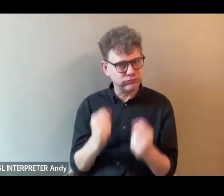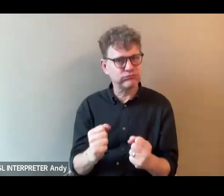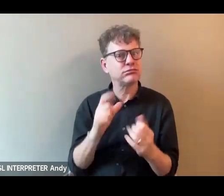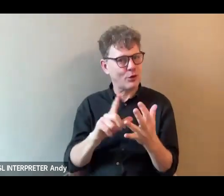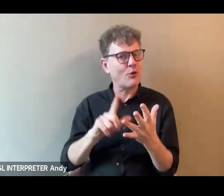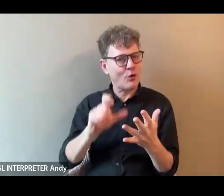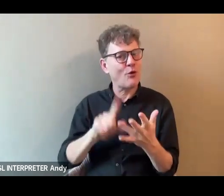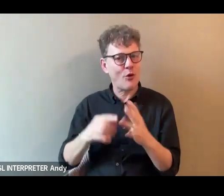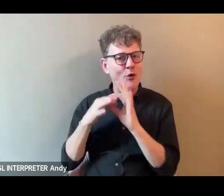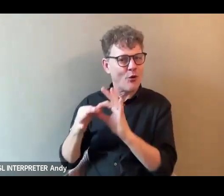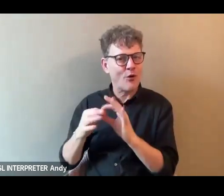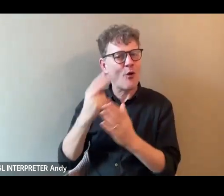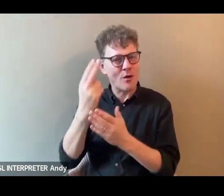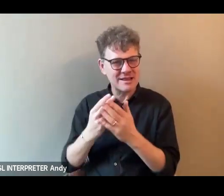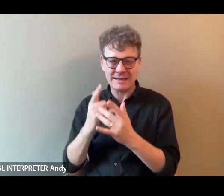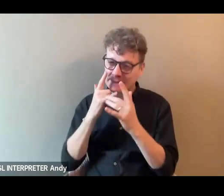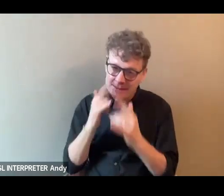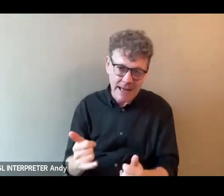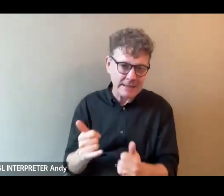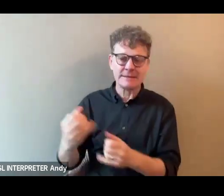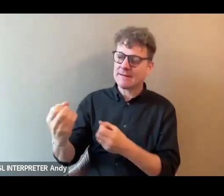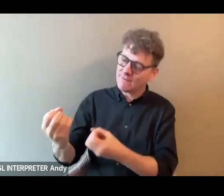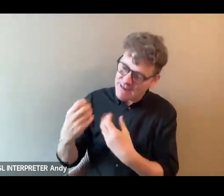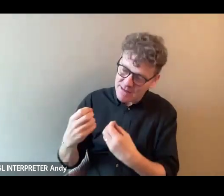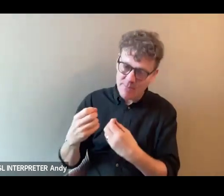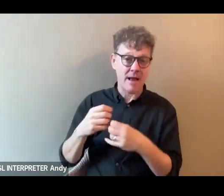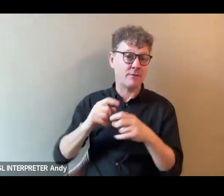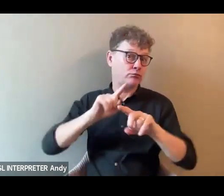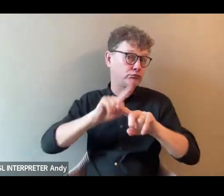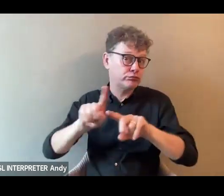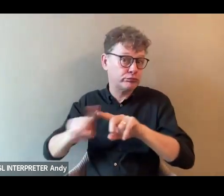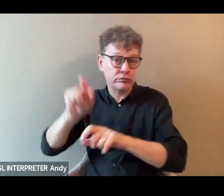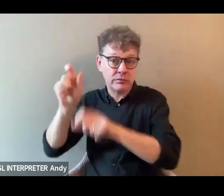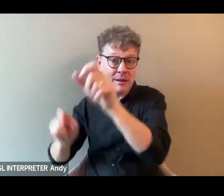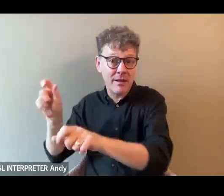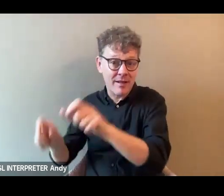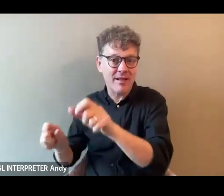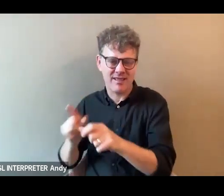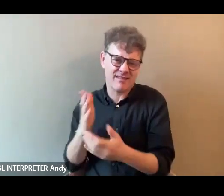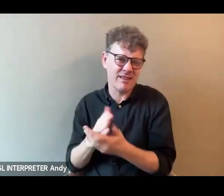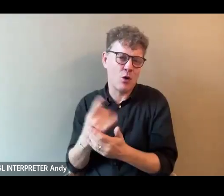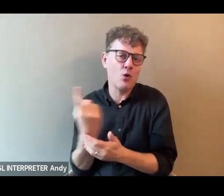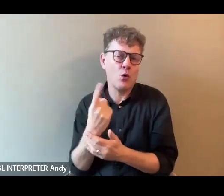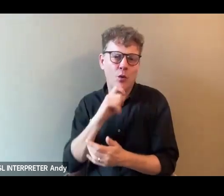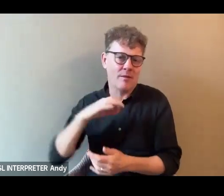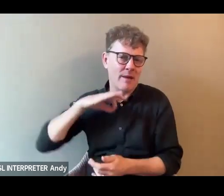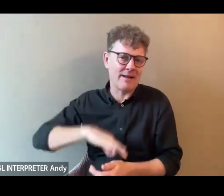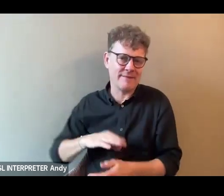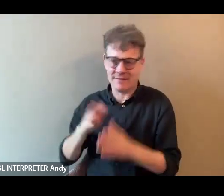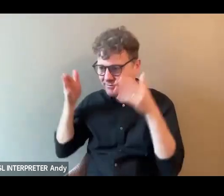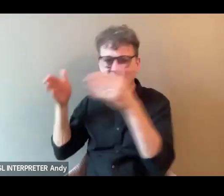long process of testing it out and getting feedback from a range of people, not least the people who are likely to benefit from